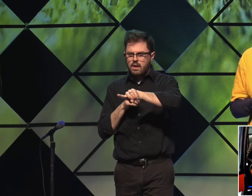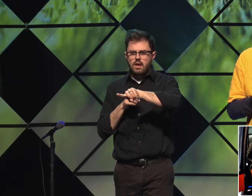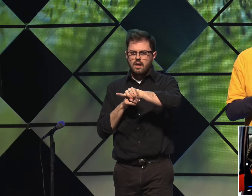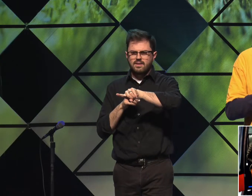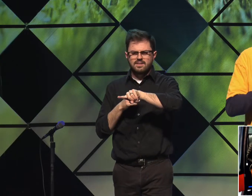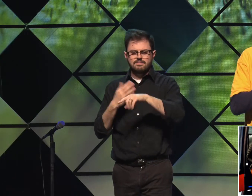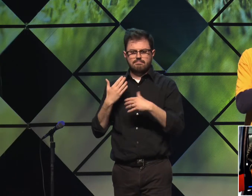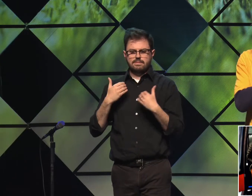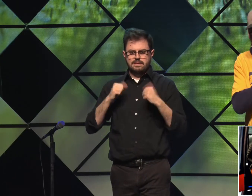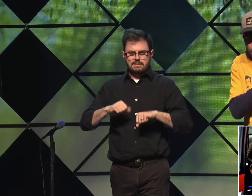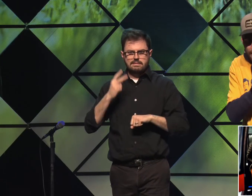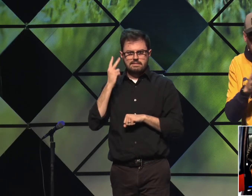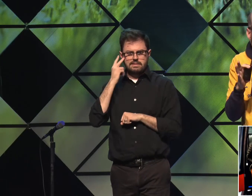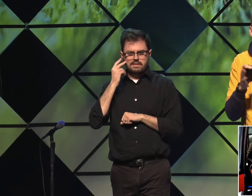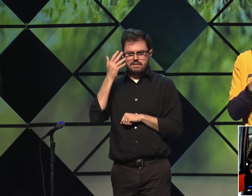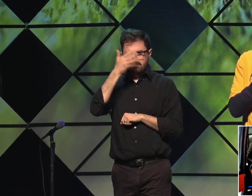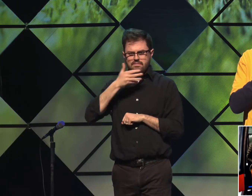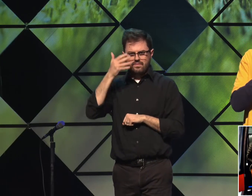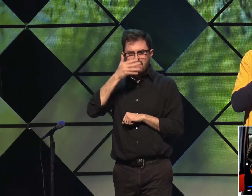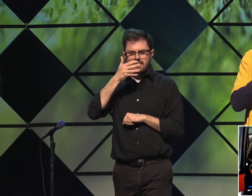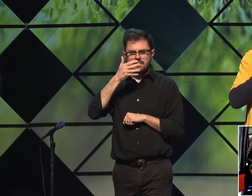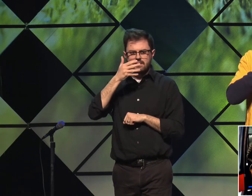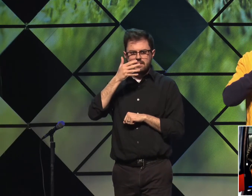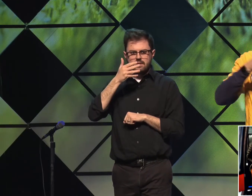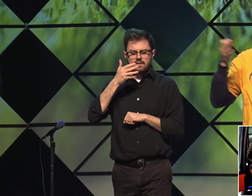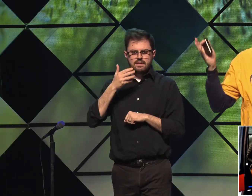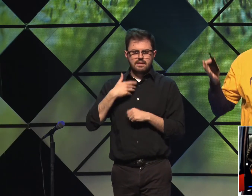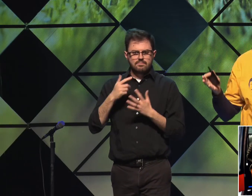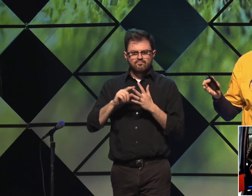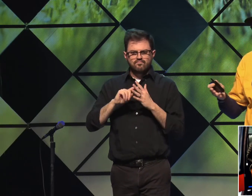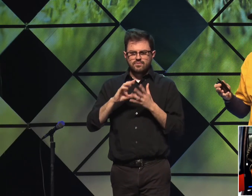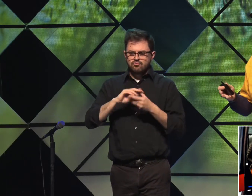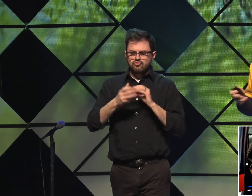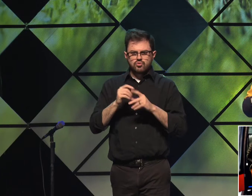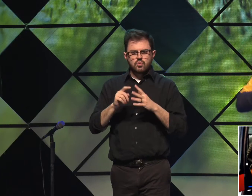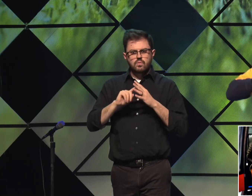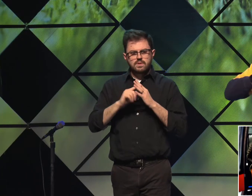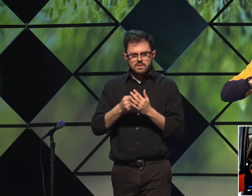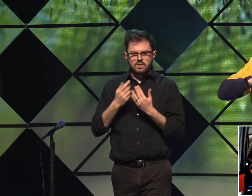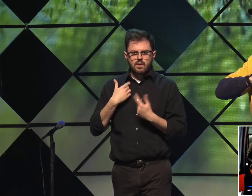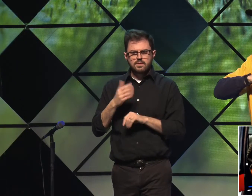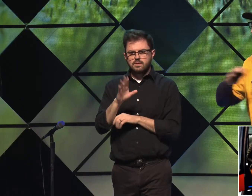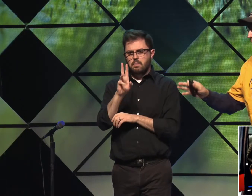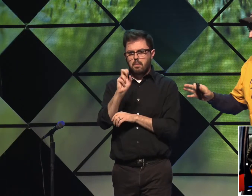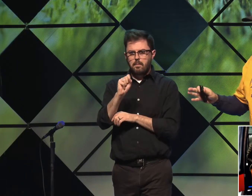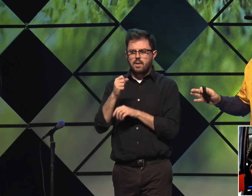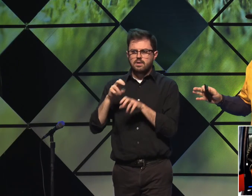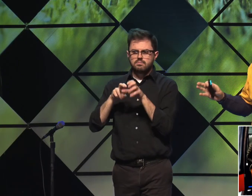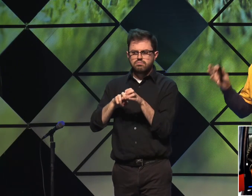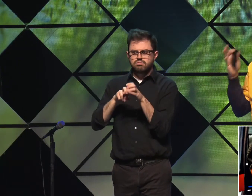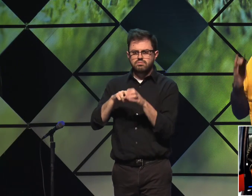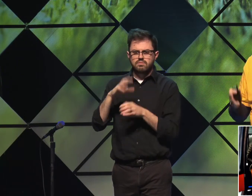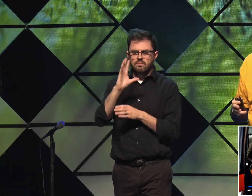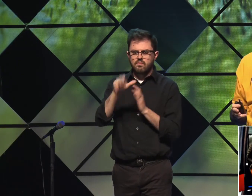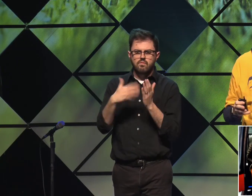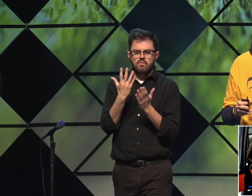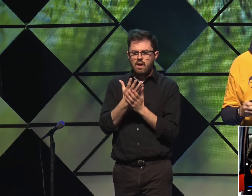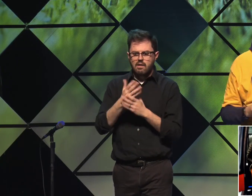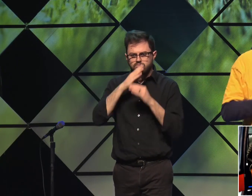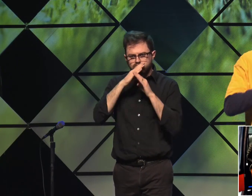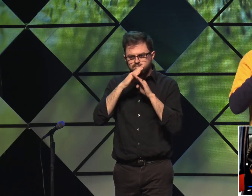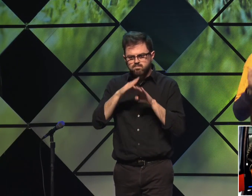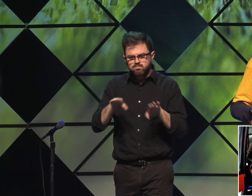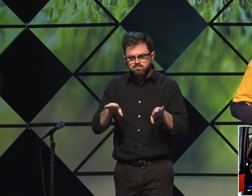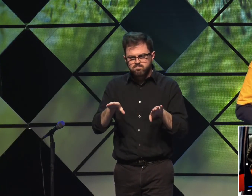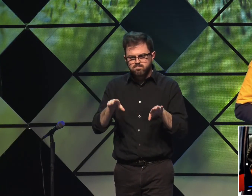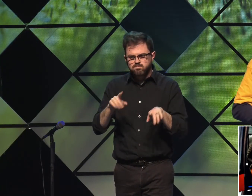the interesting thing is, like, we pick up this story, and he's been on like a bus ride for 5 hours, and he doesn't say a word, right? He's just super quiet. And